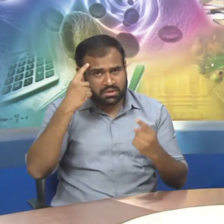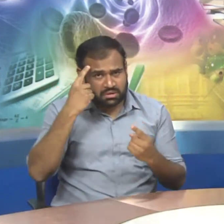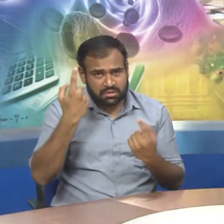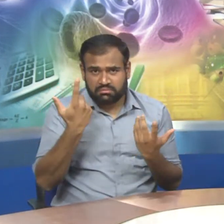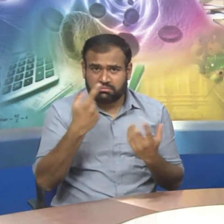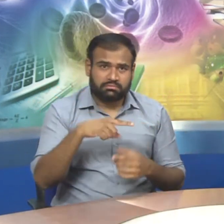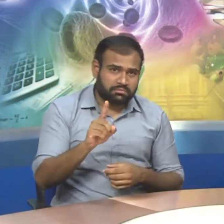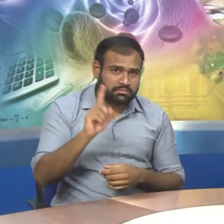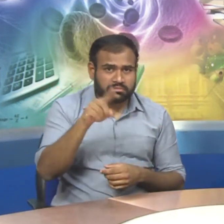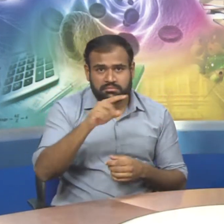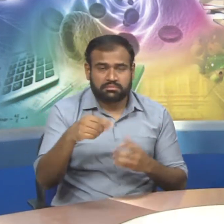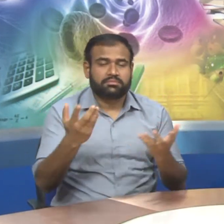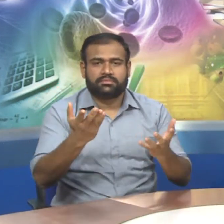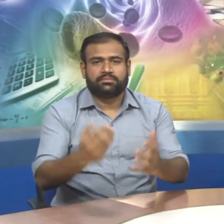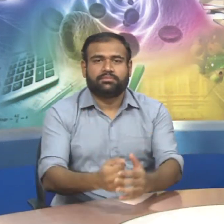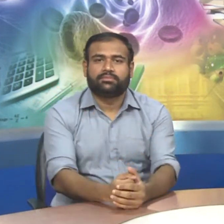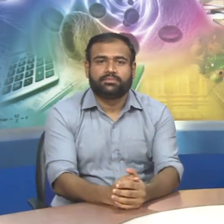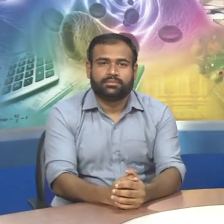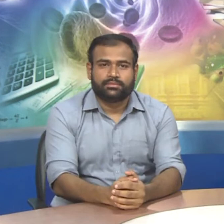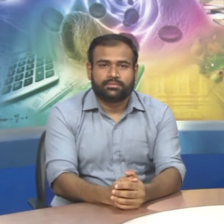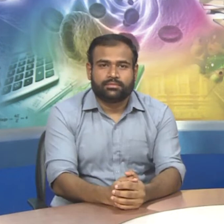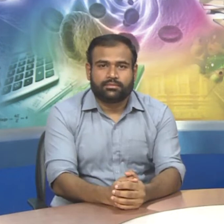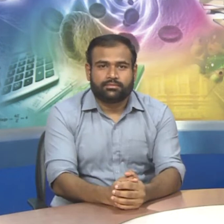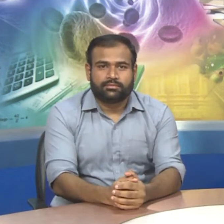What do you think? Is it correct or not correct?